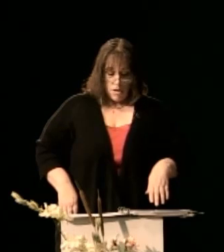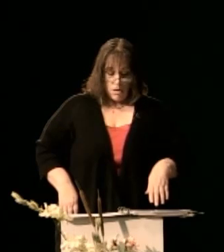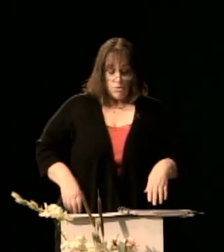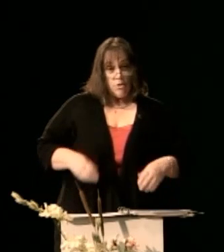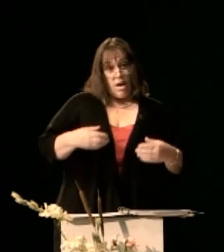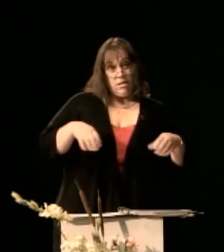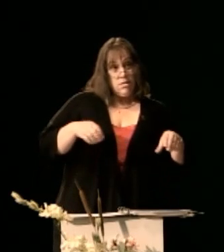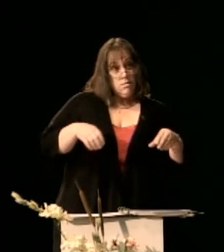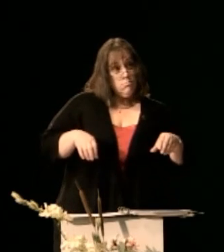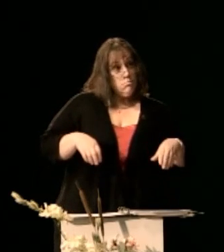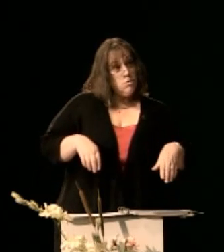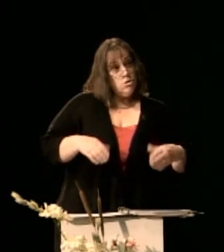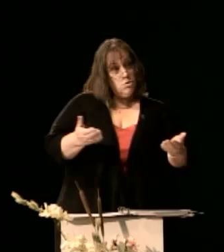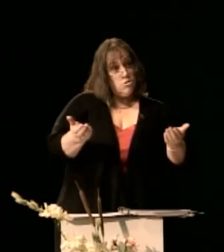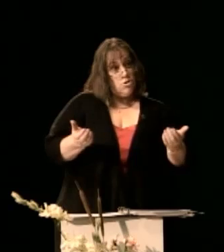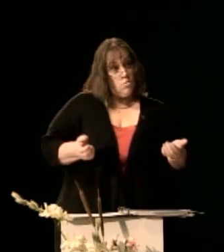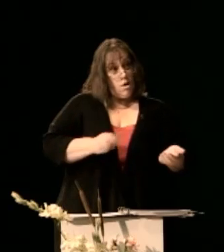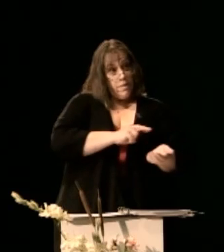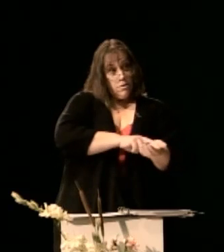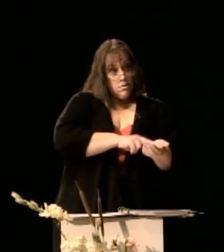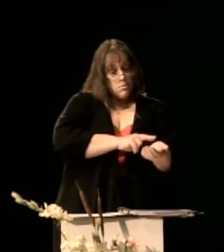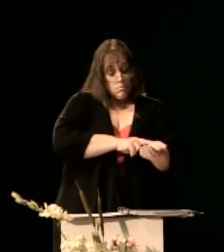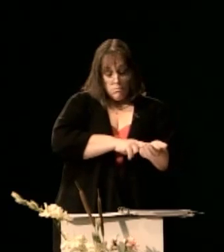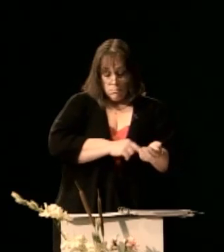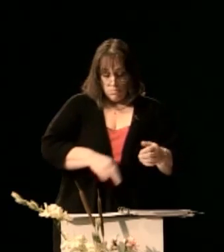You can ask them, do you want the nurse?